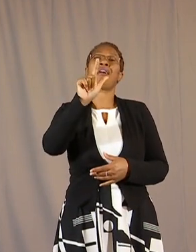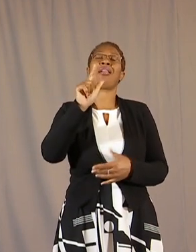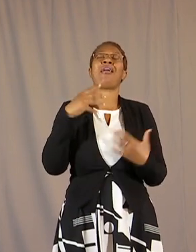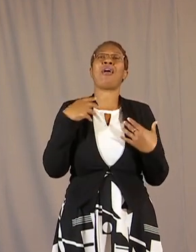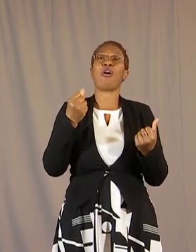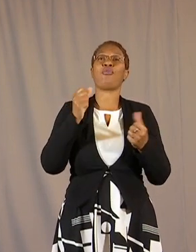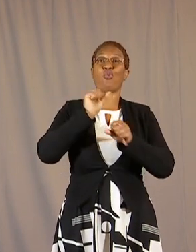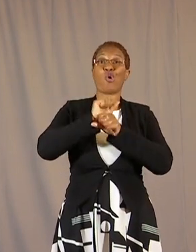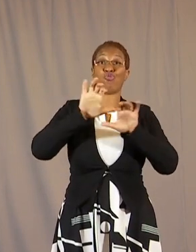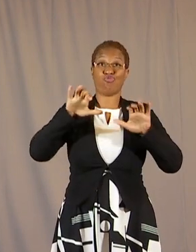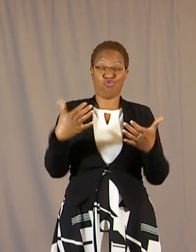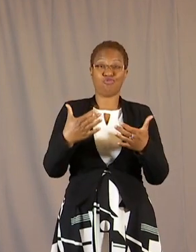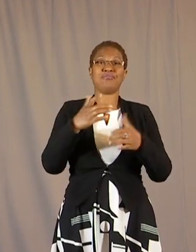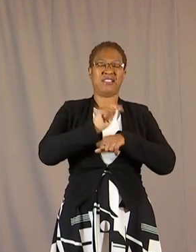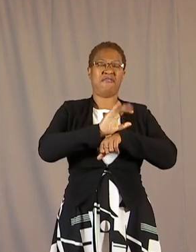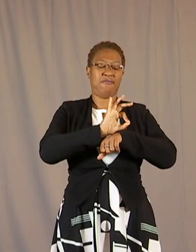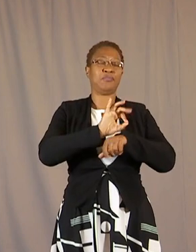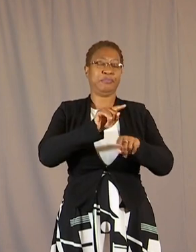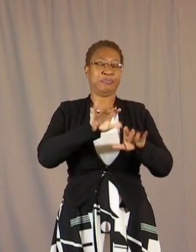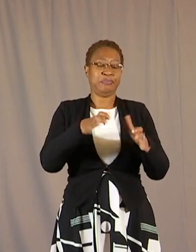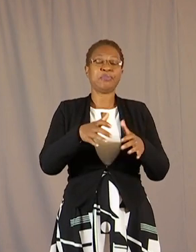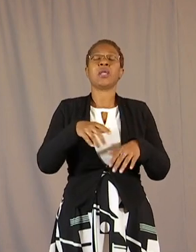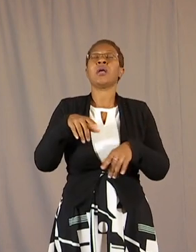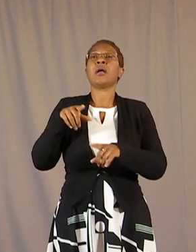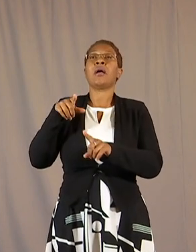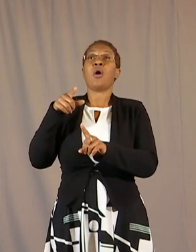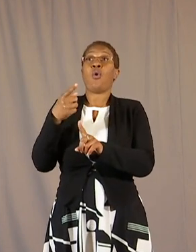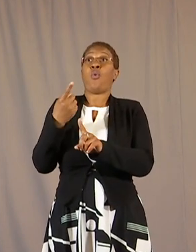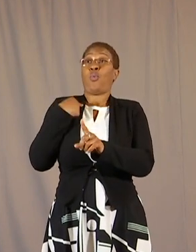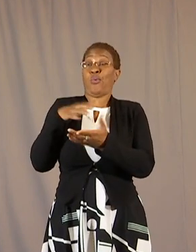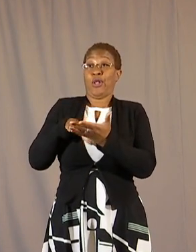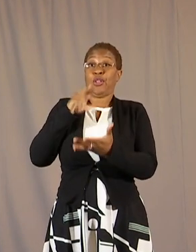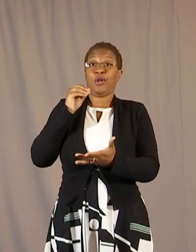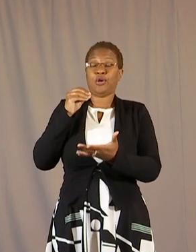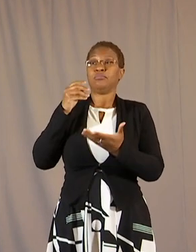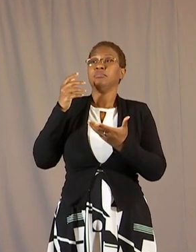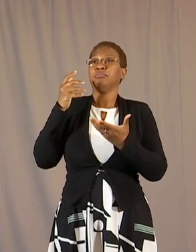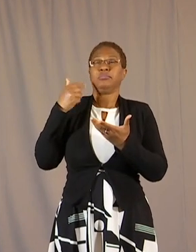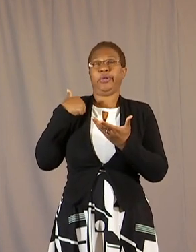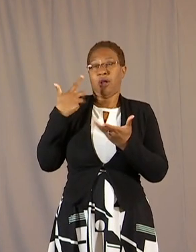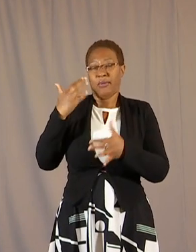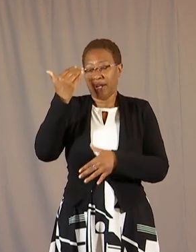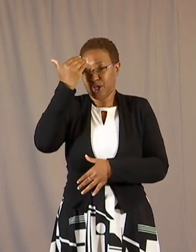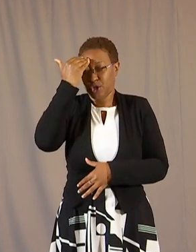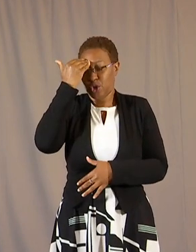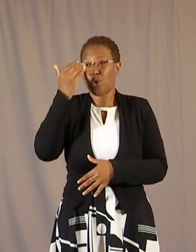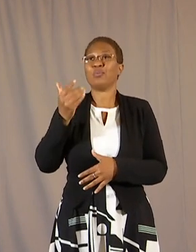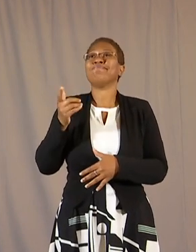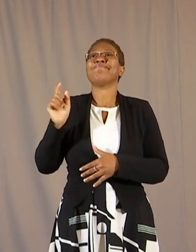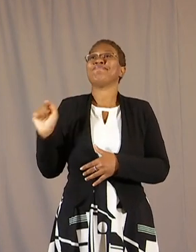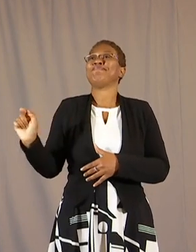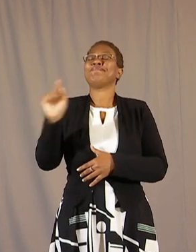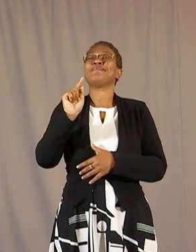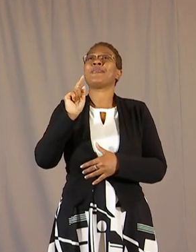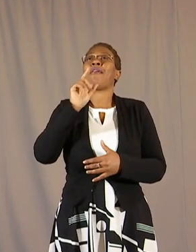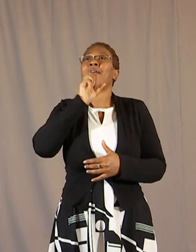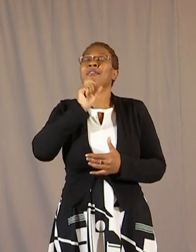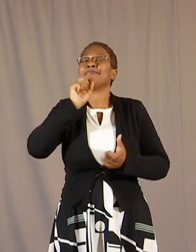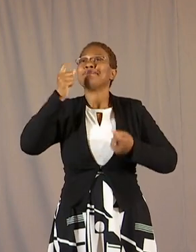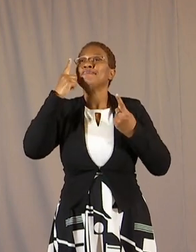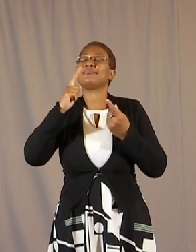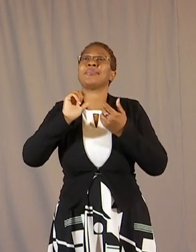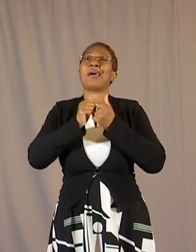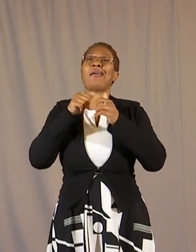we learned very early in this process. One was that what we already knew was that we had this digital divide, but we had